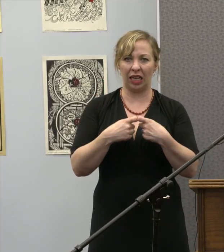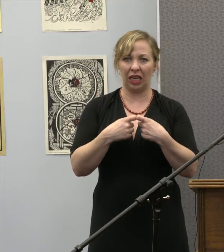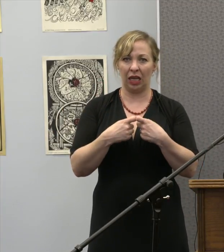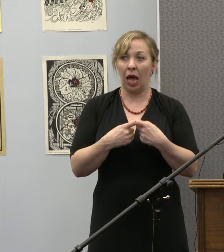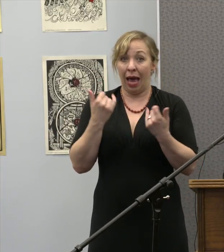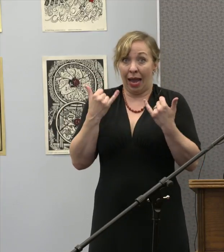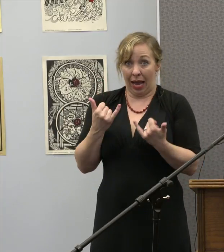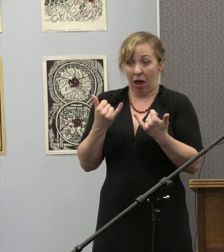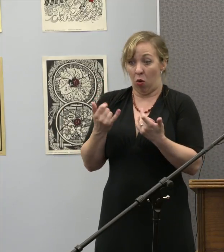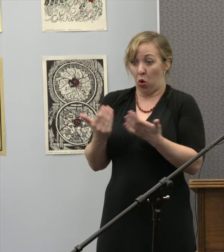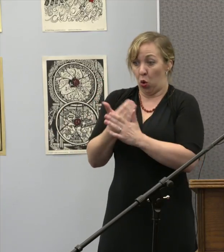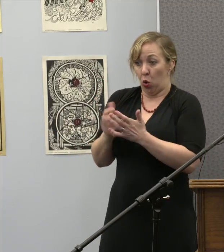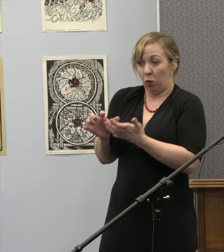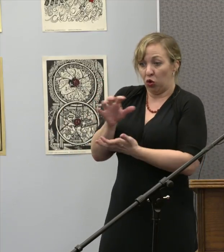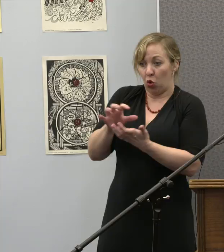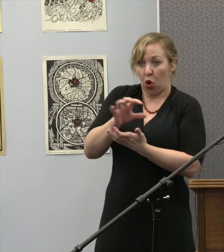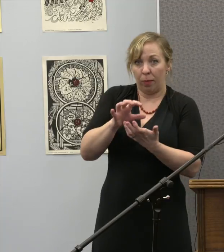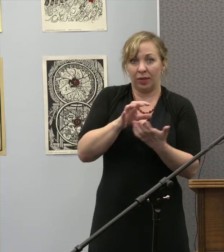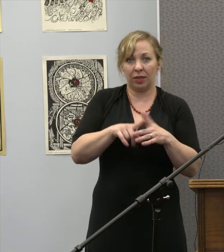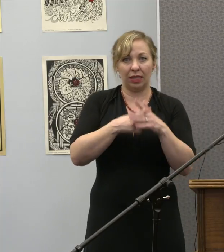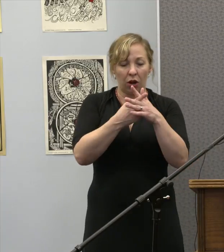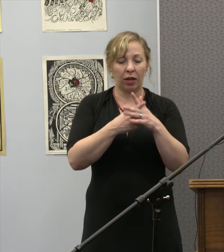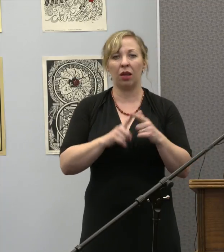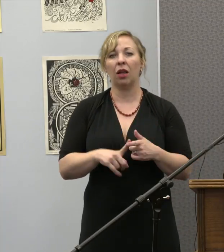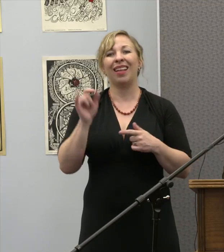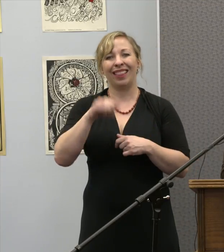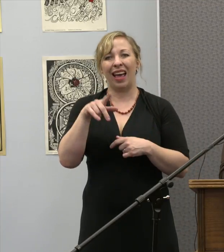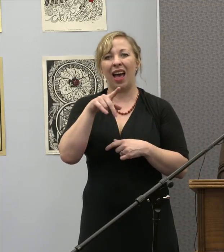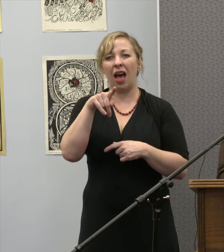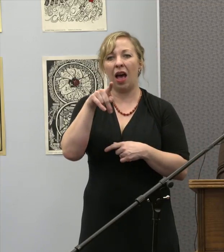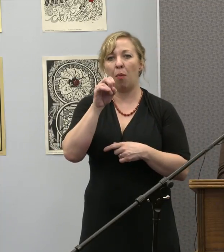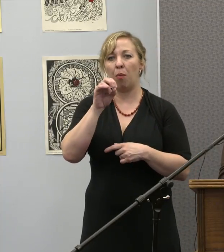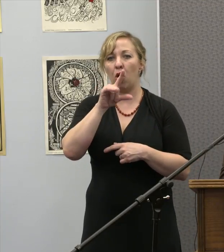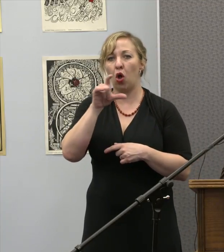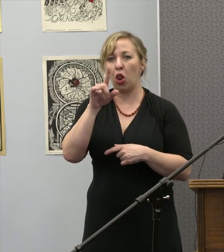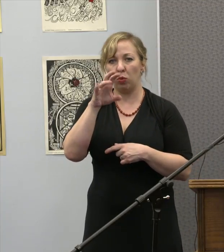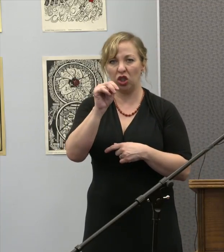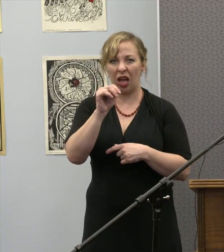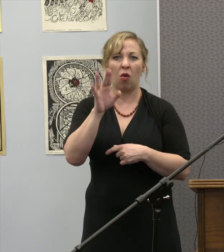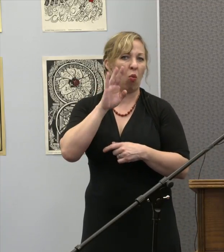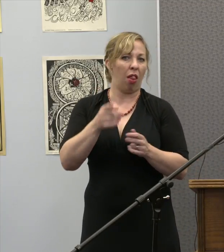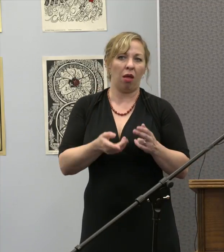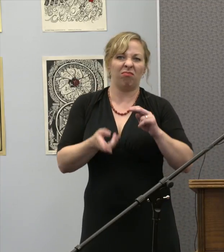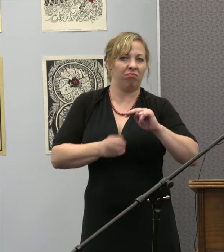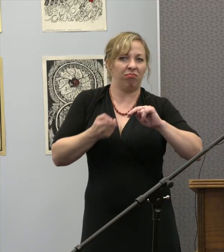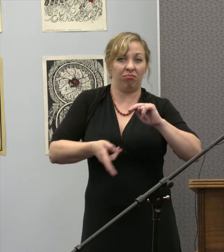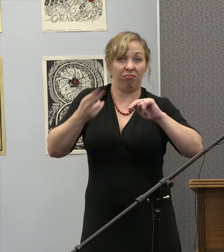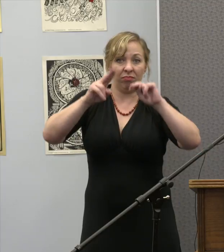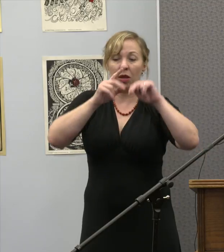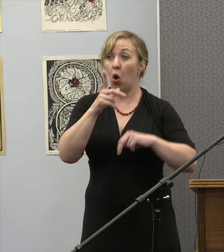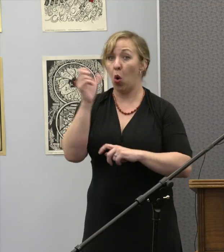and communities of color, the disproportionate burden of pollution will only increase. We just heard somebody talk about that. Black people